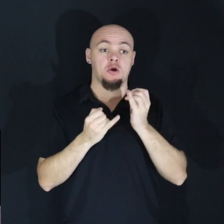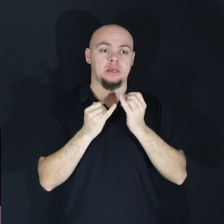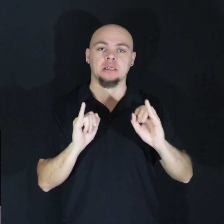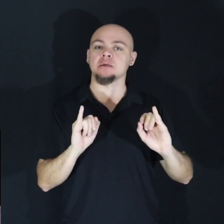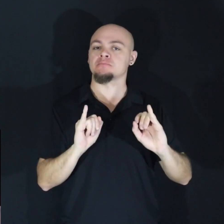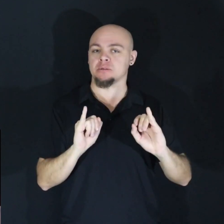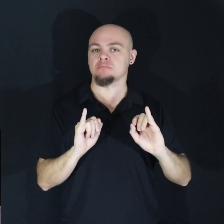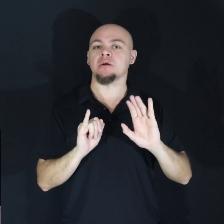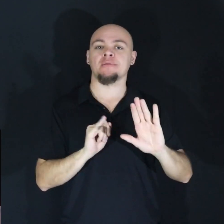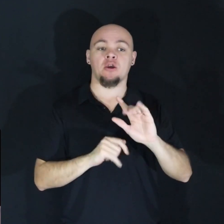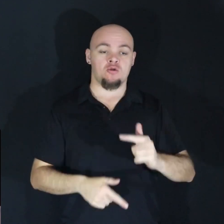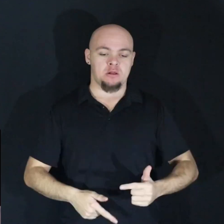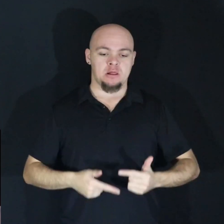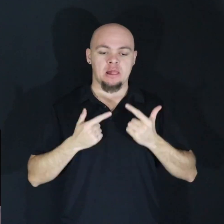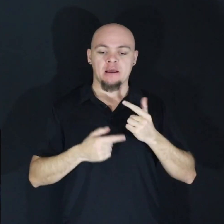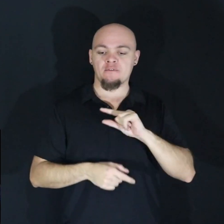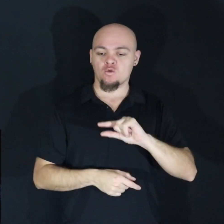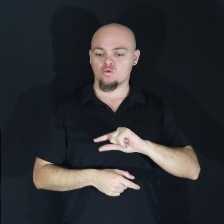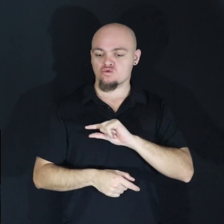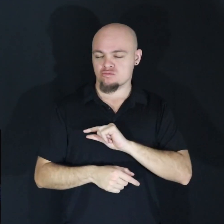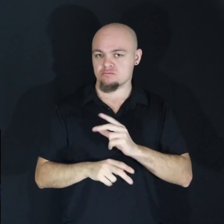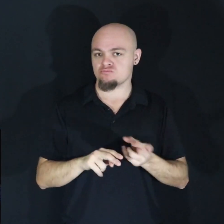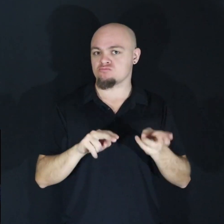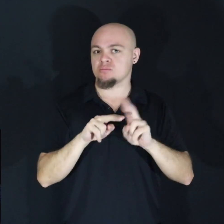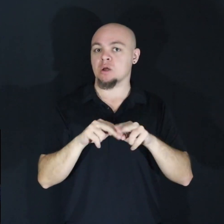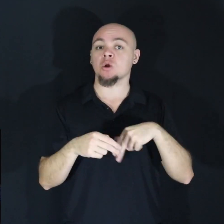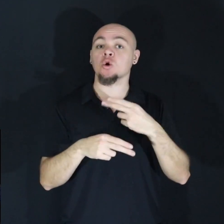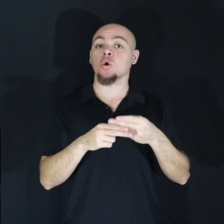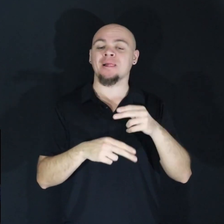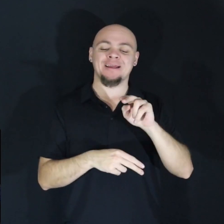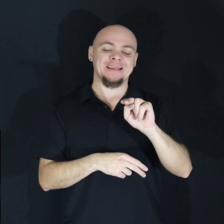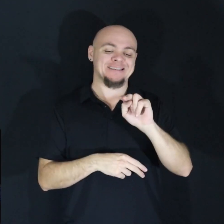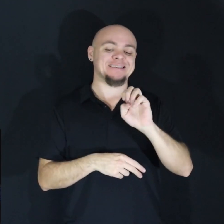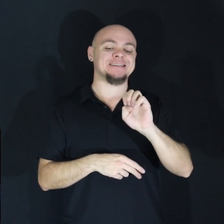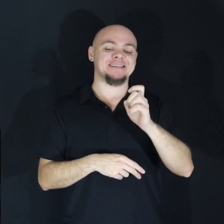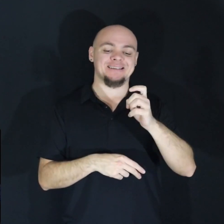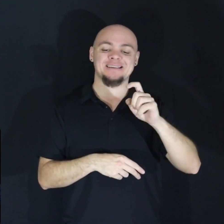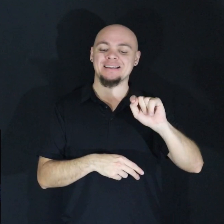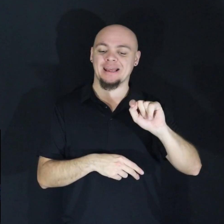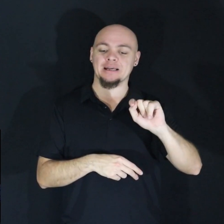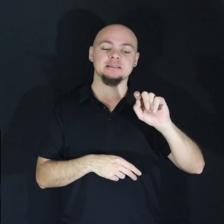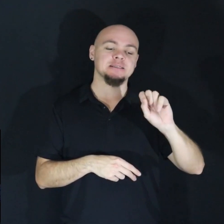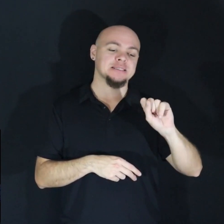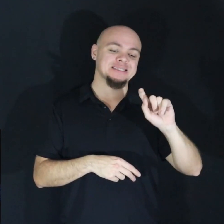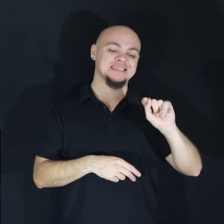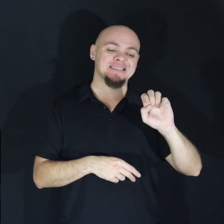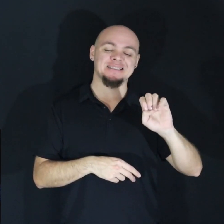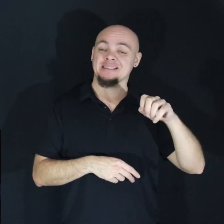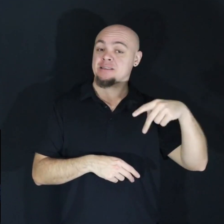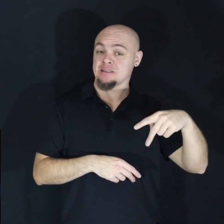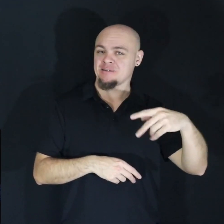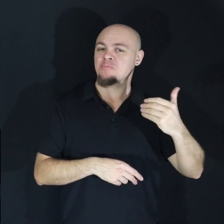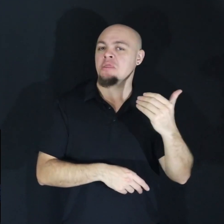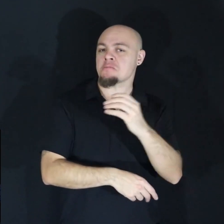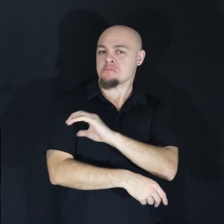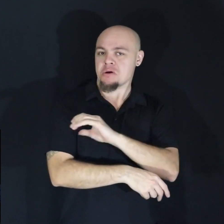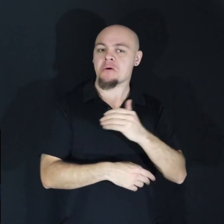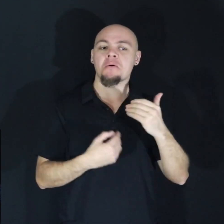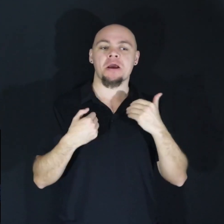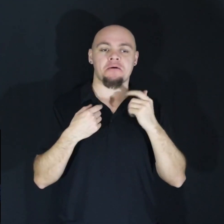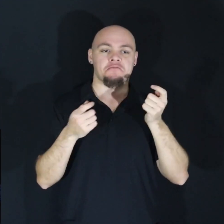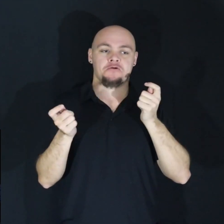and improve their quality of life. And I named it the next step because the next step is what we have the power to